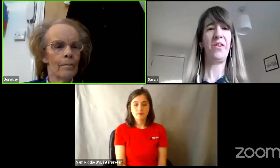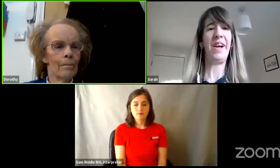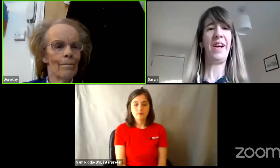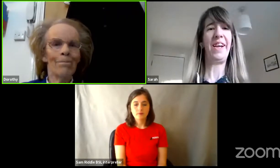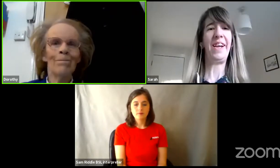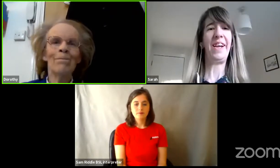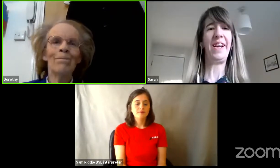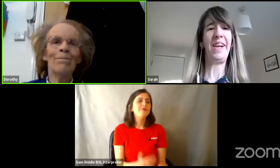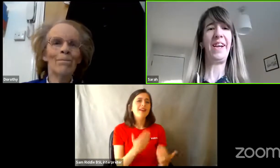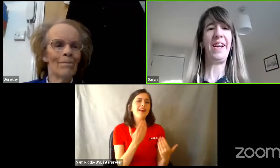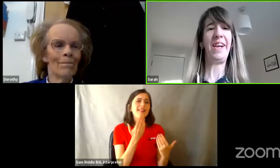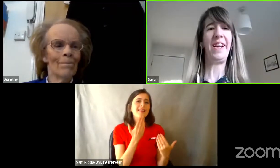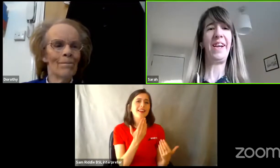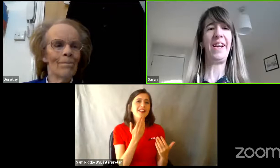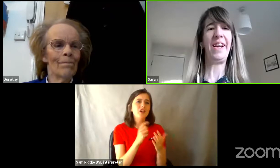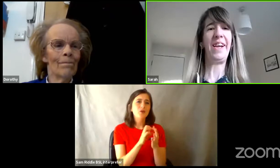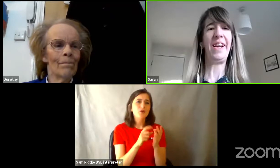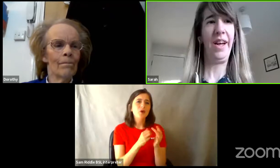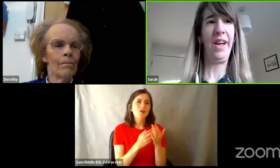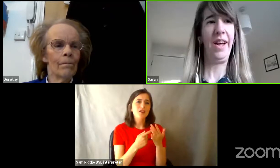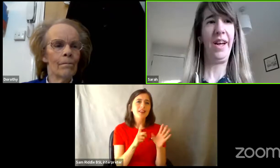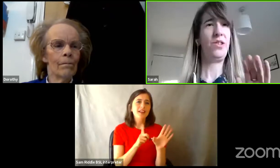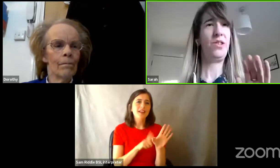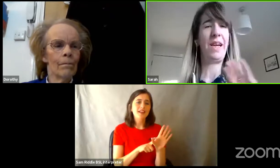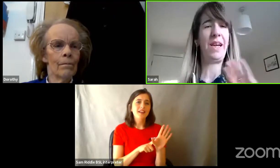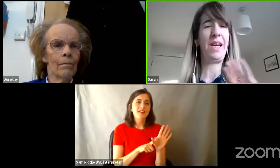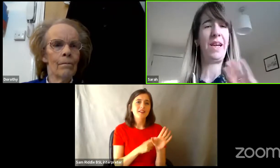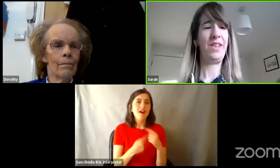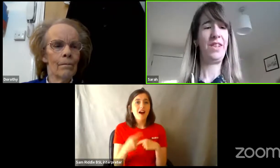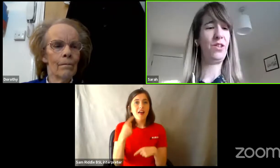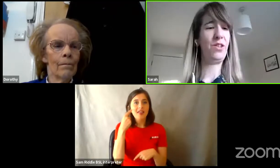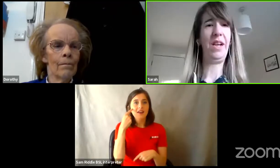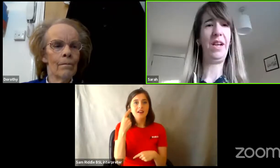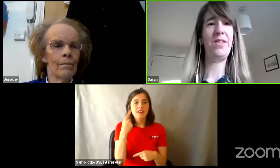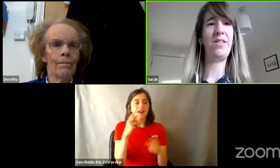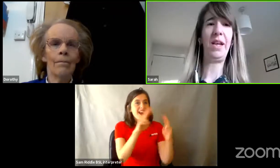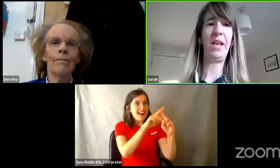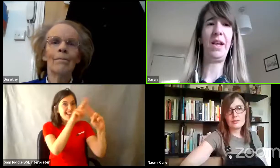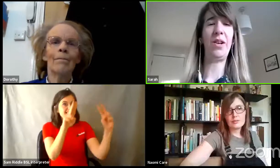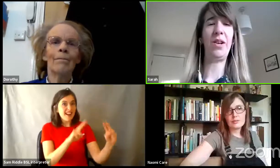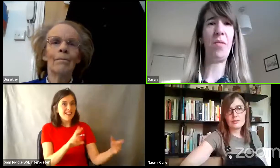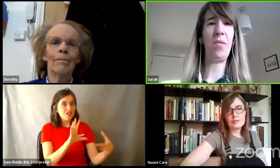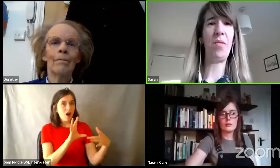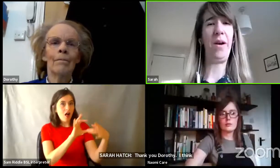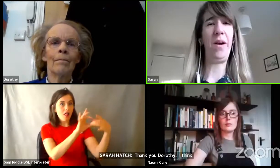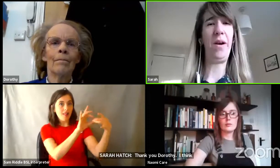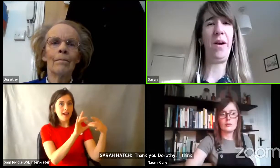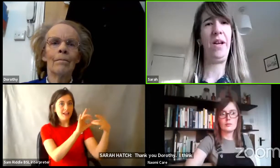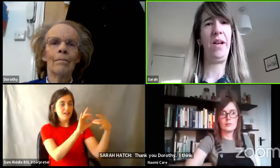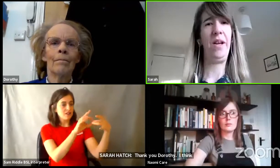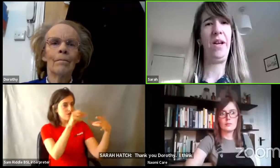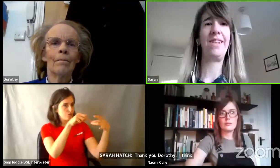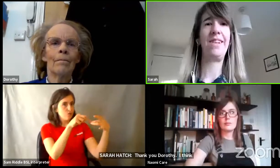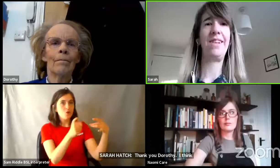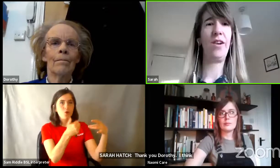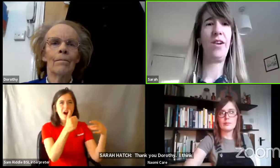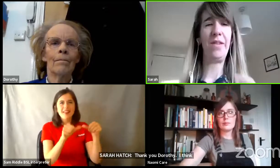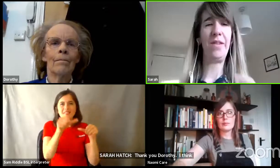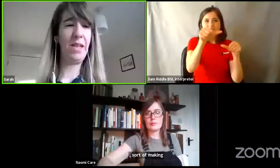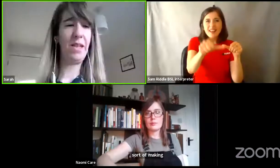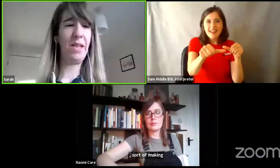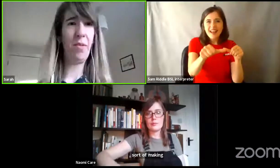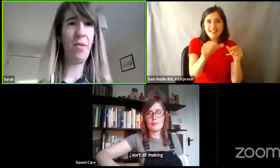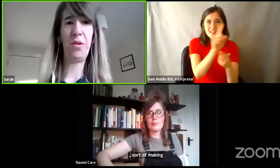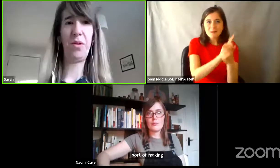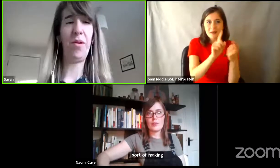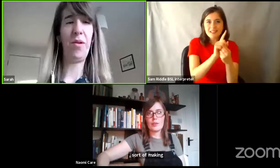Great, thank you, Dorothy. And I think sort of making international links is something that's going to come up in the next one of these